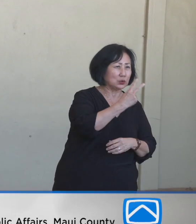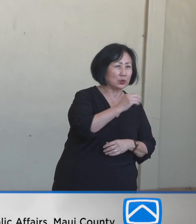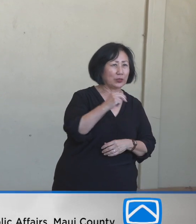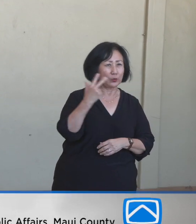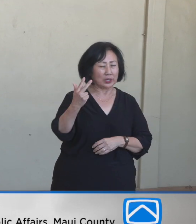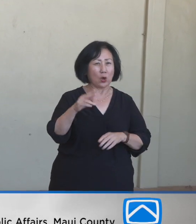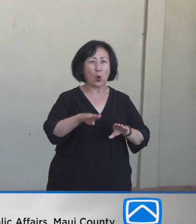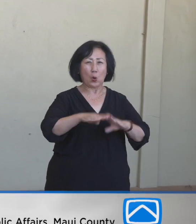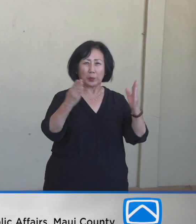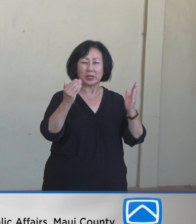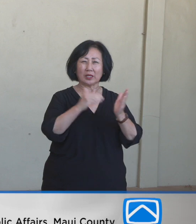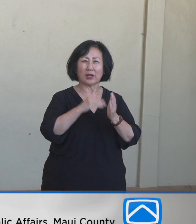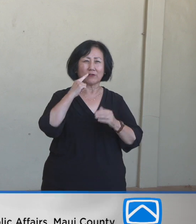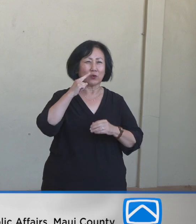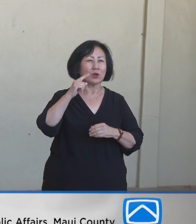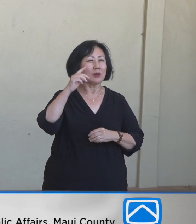tourism,